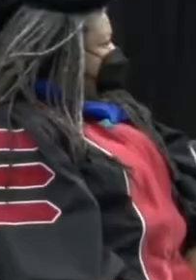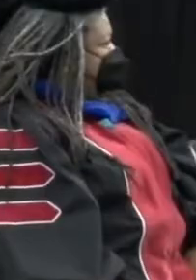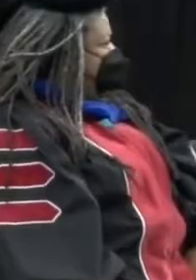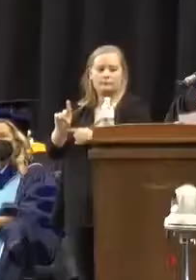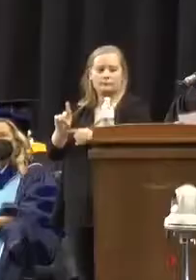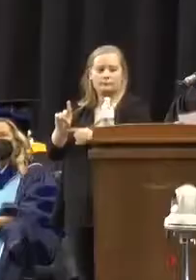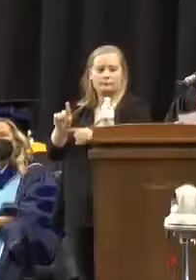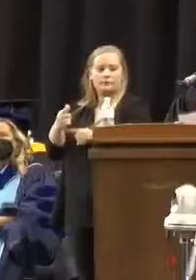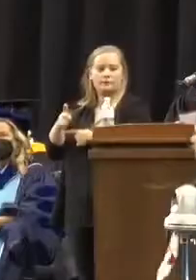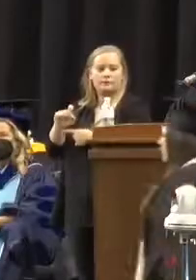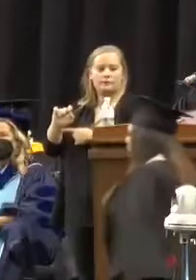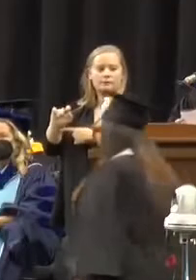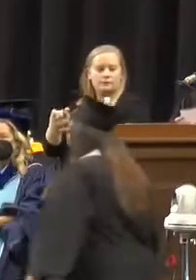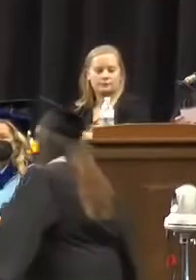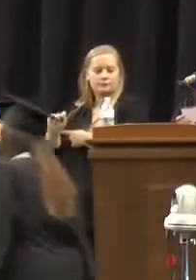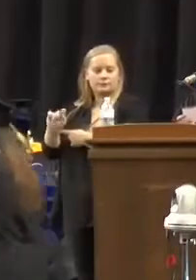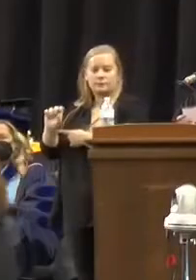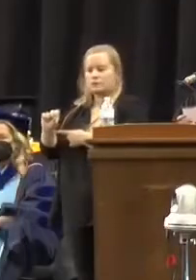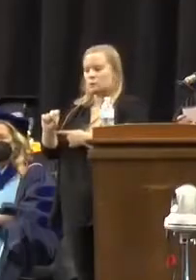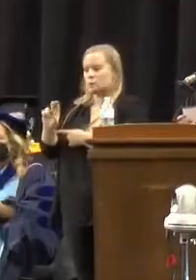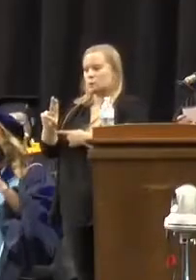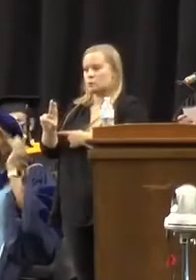Bridget M. Sullivan.